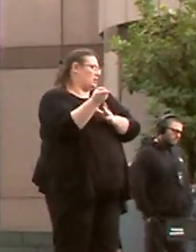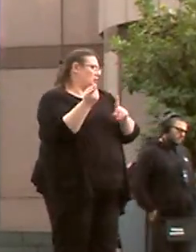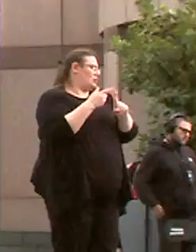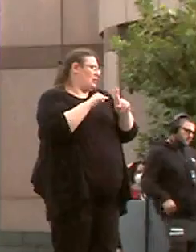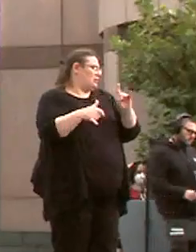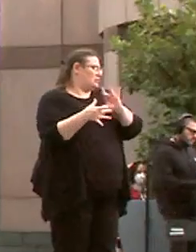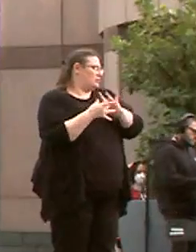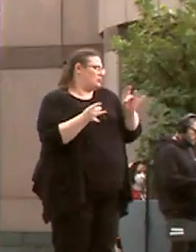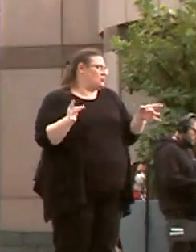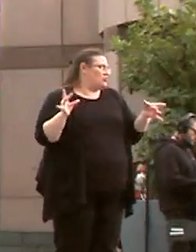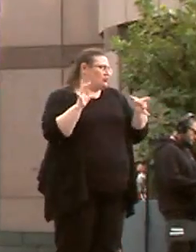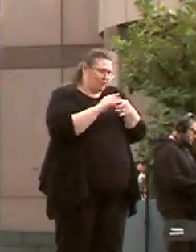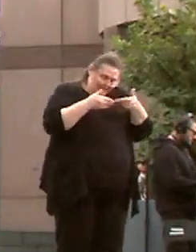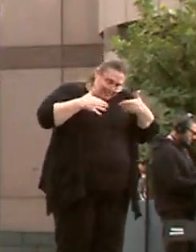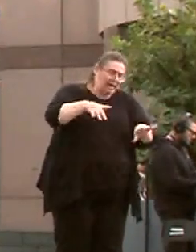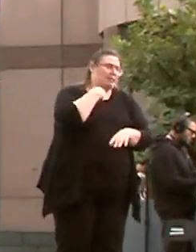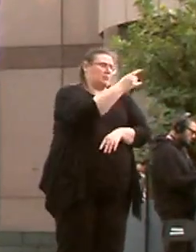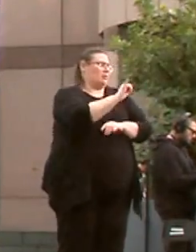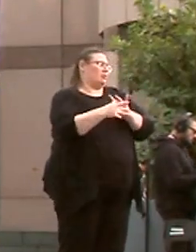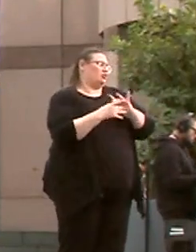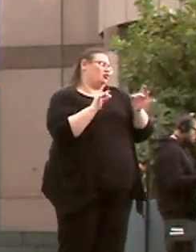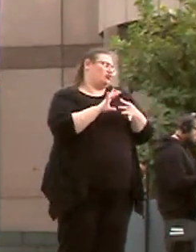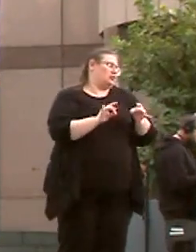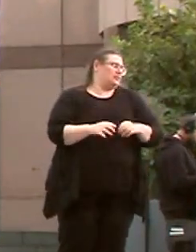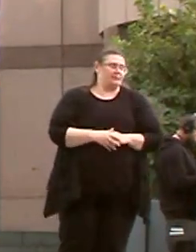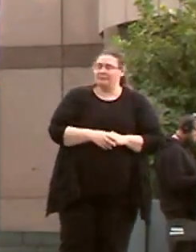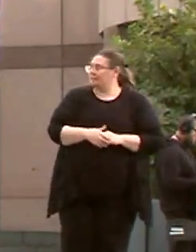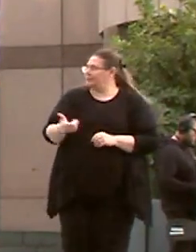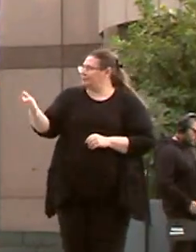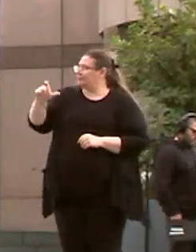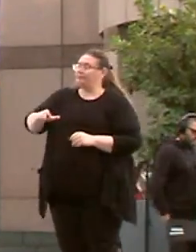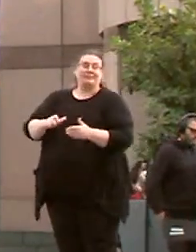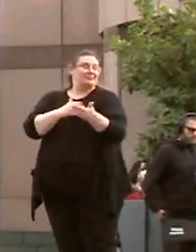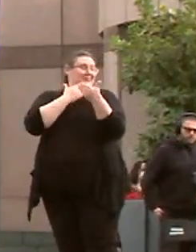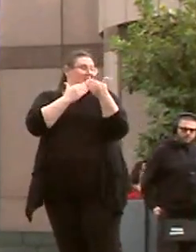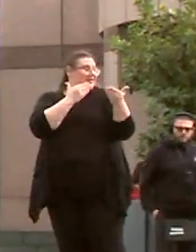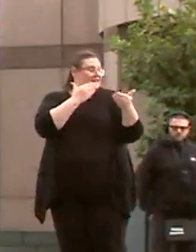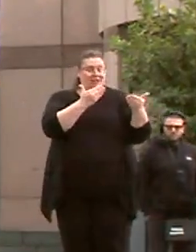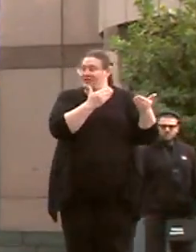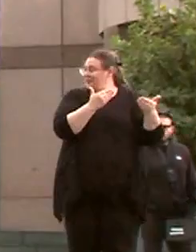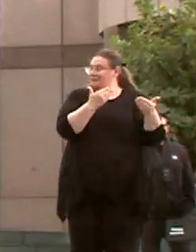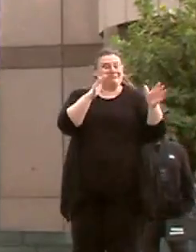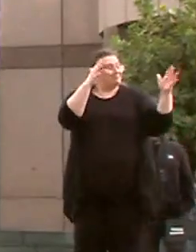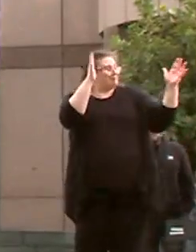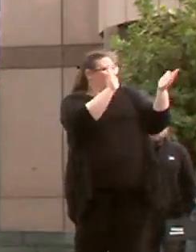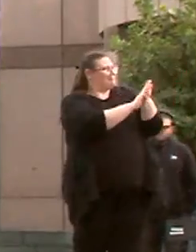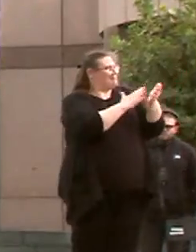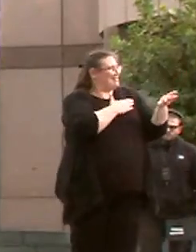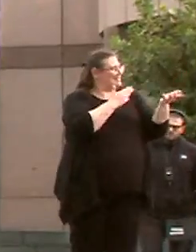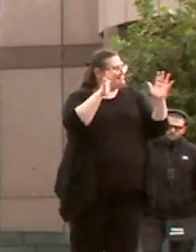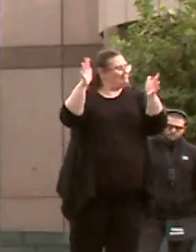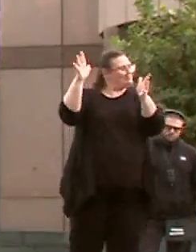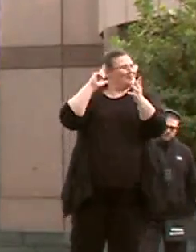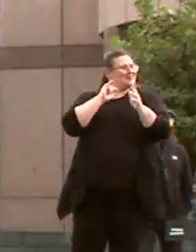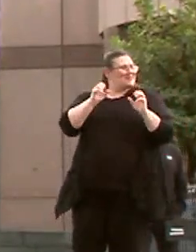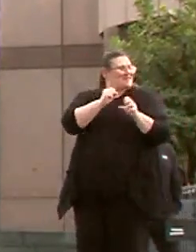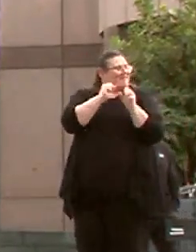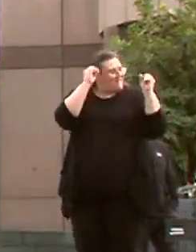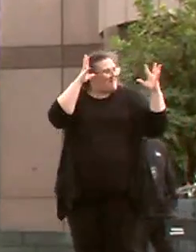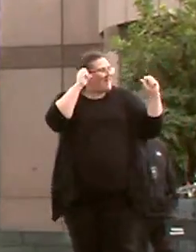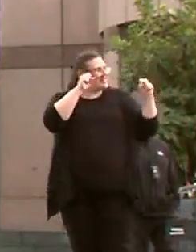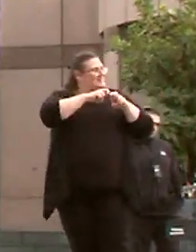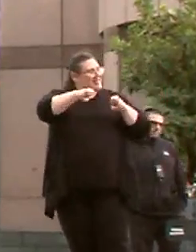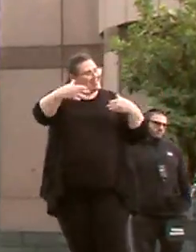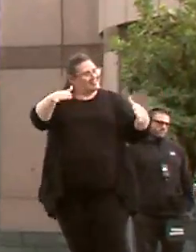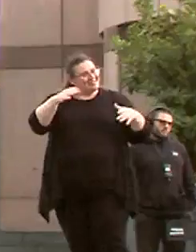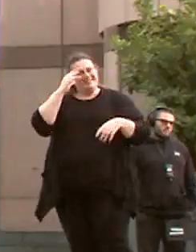to the story. Let them tell it. I love that. Thank you. Can I get a A round of applause for this awesome panel.